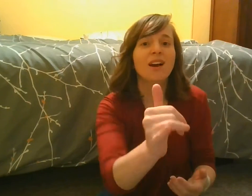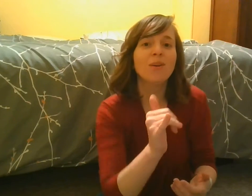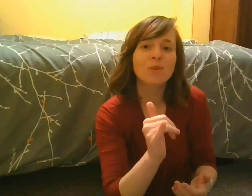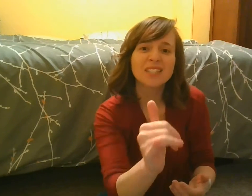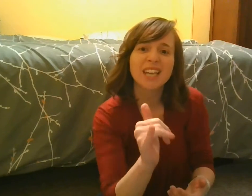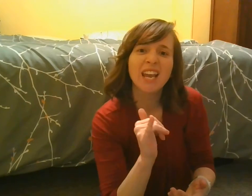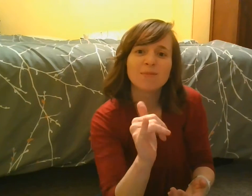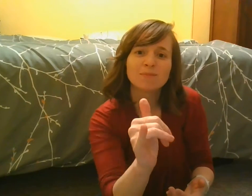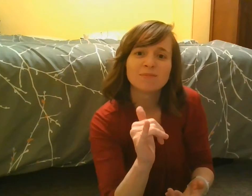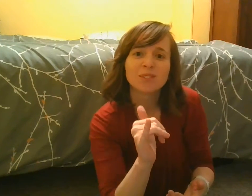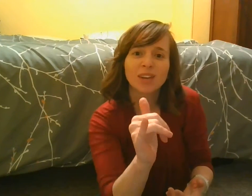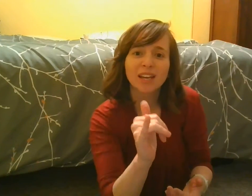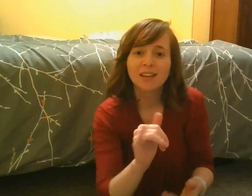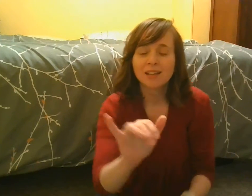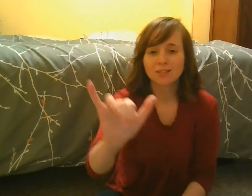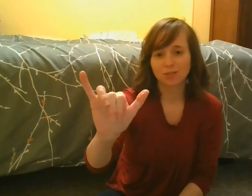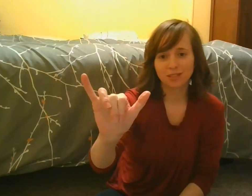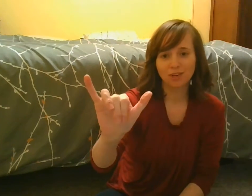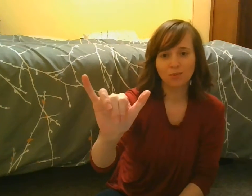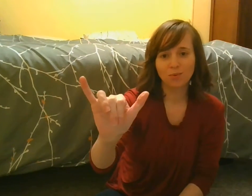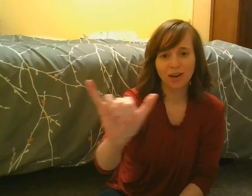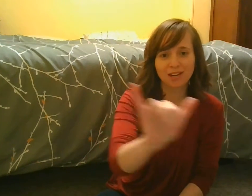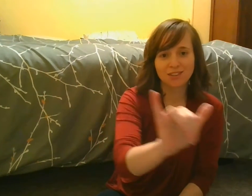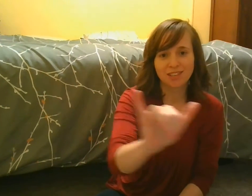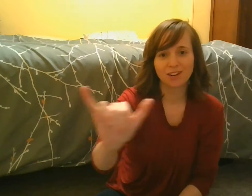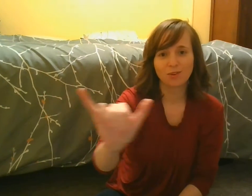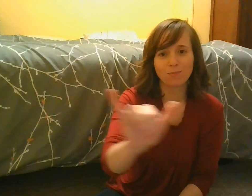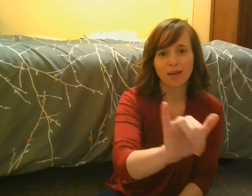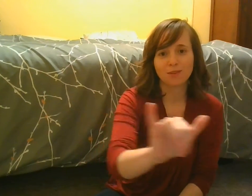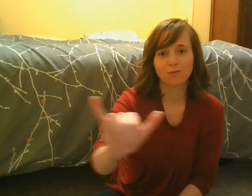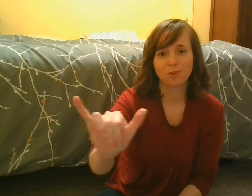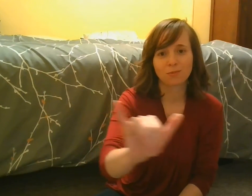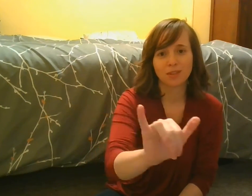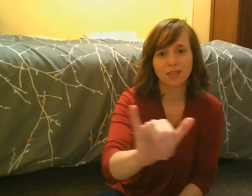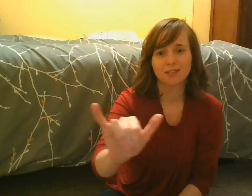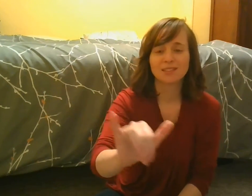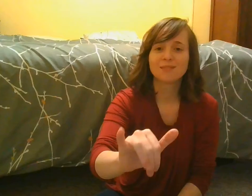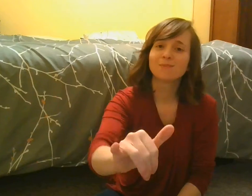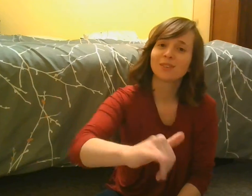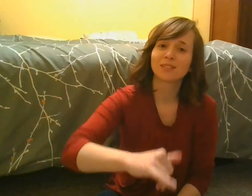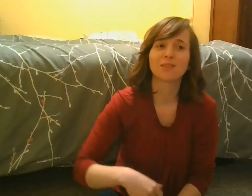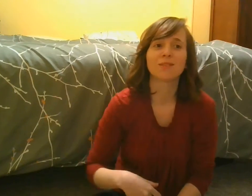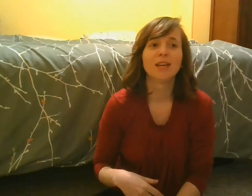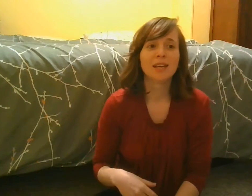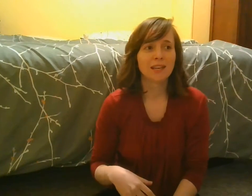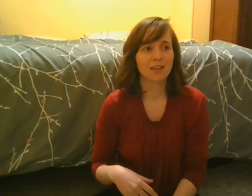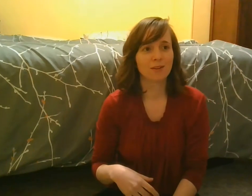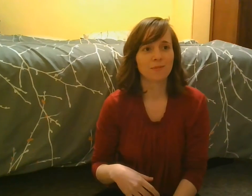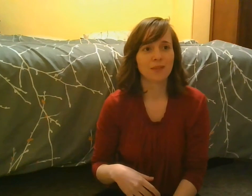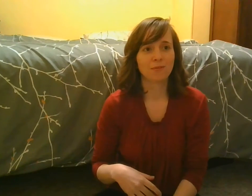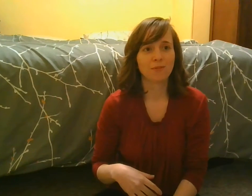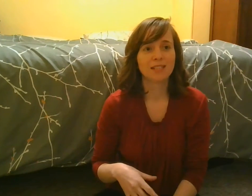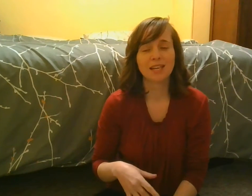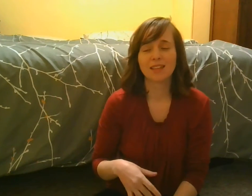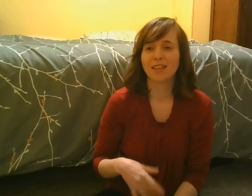we're the same. Okay, so it's a letter Y, and you just kind of go back and forth with it. So if I say that, like,